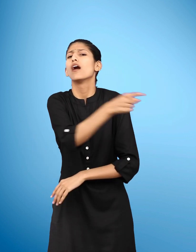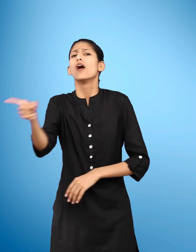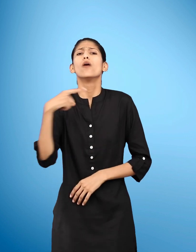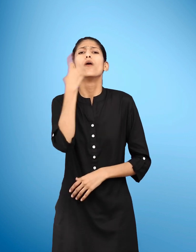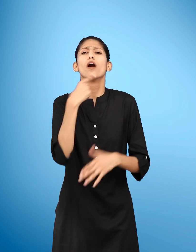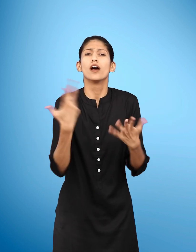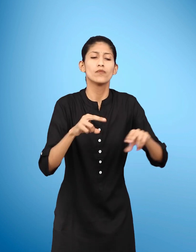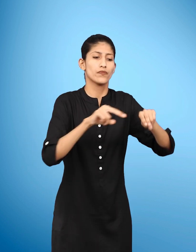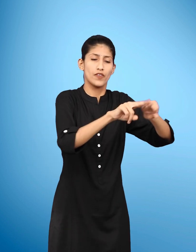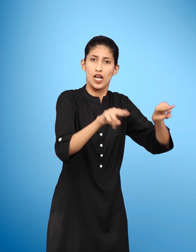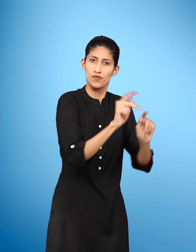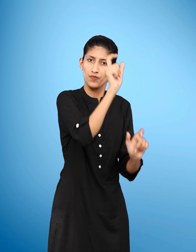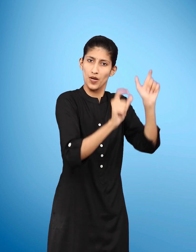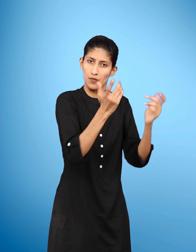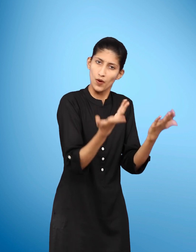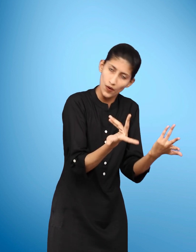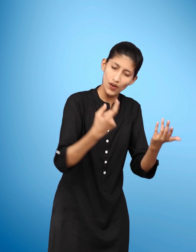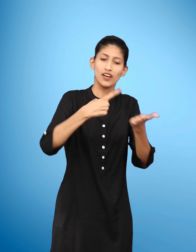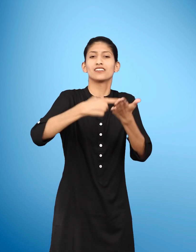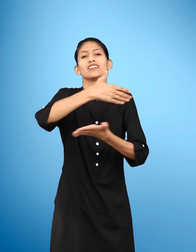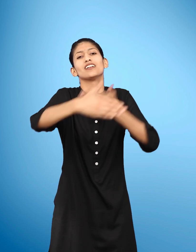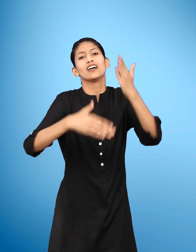and collected tribute from neighboring areas.